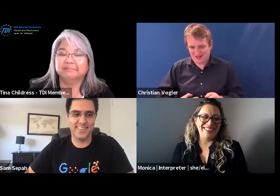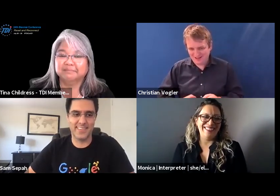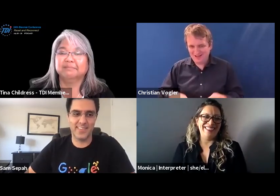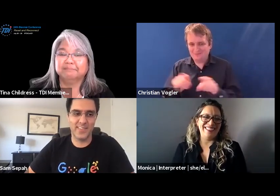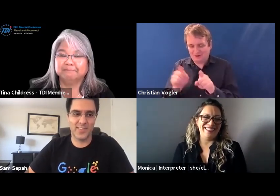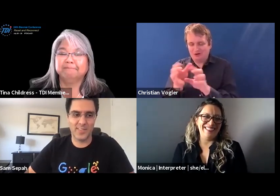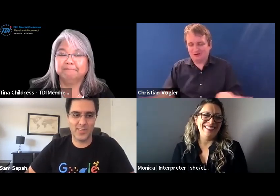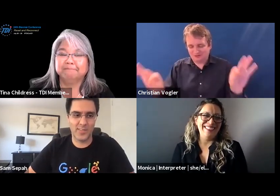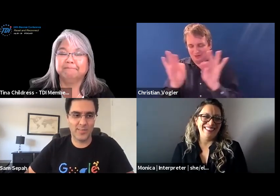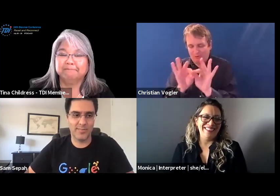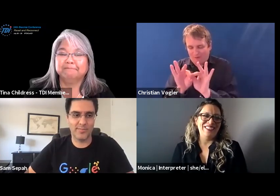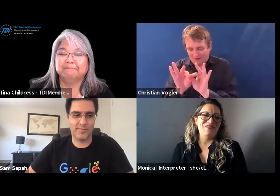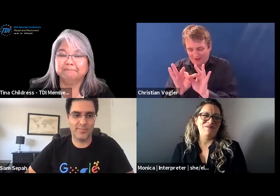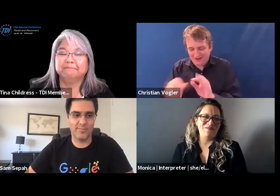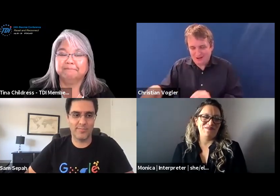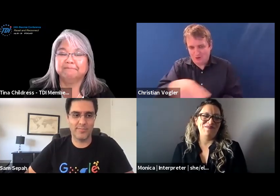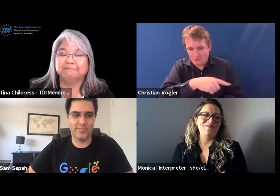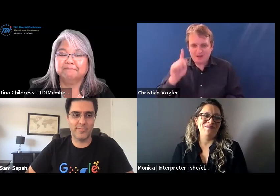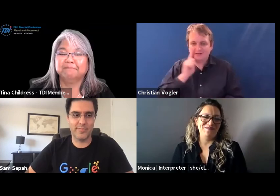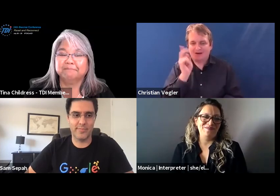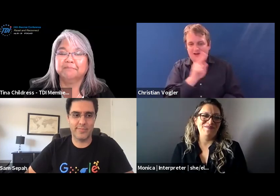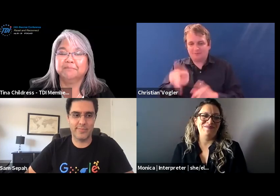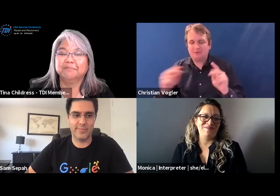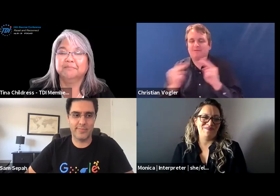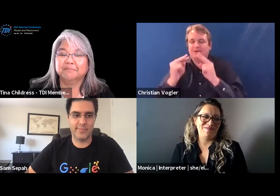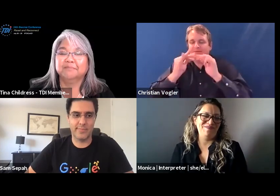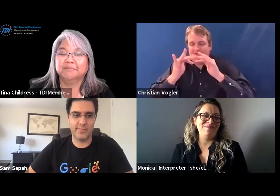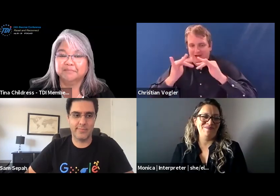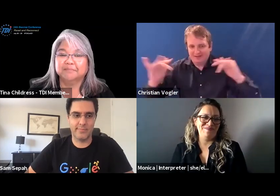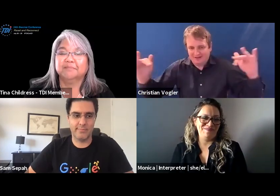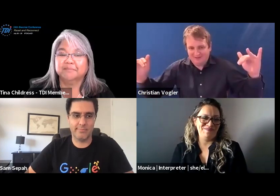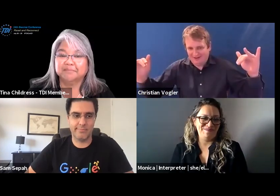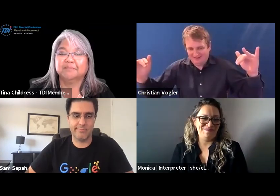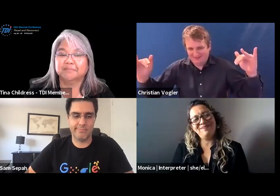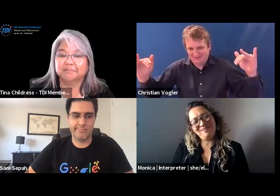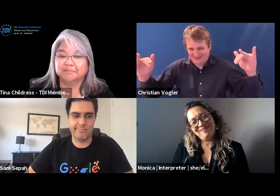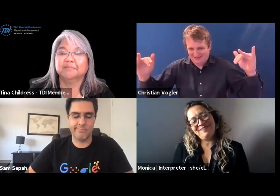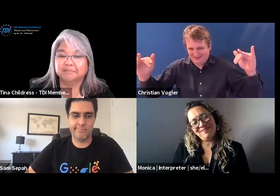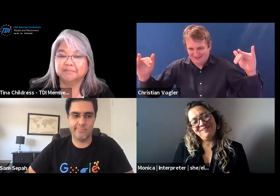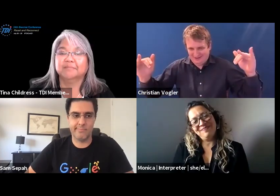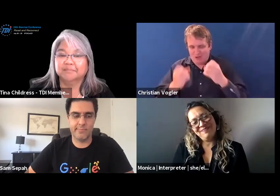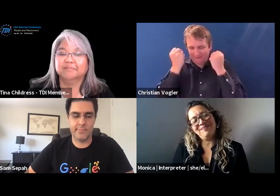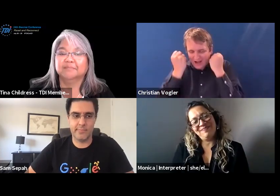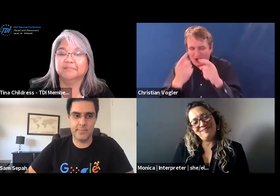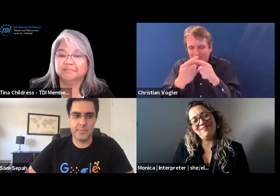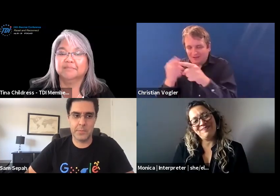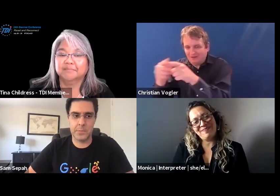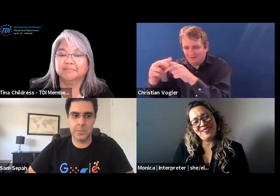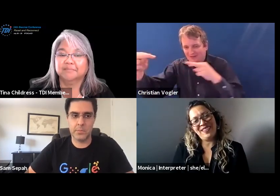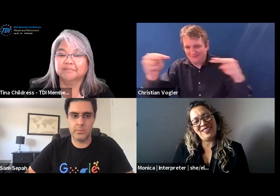know, I can tell people are passionate, and I know it's very important that we, deaf and hard of hearing people, we're very diverse, and